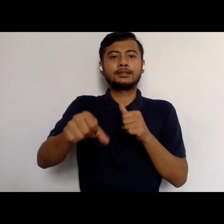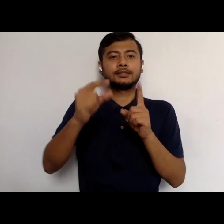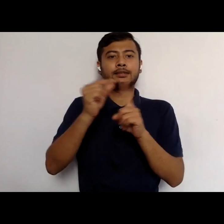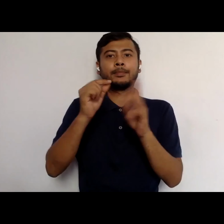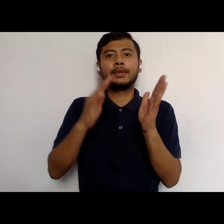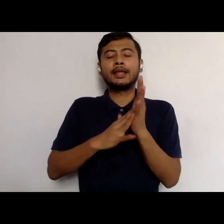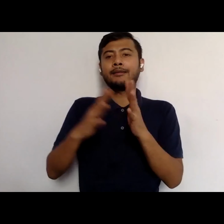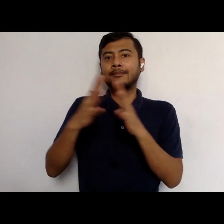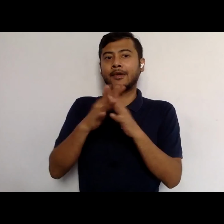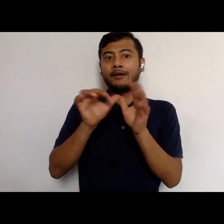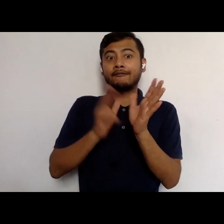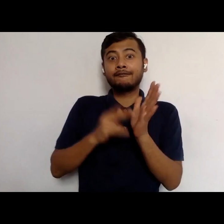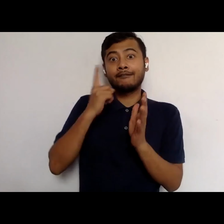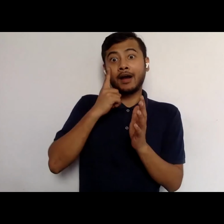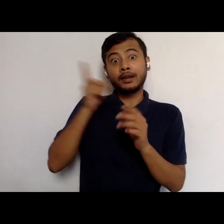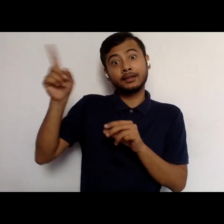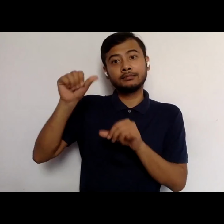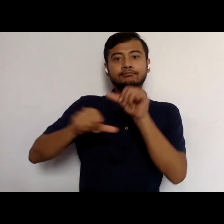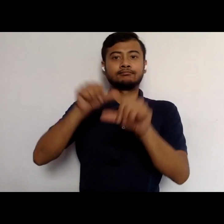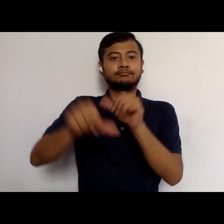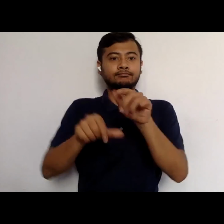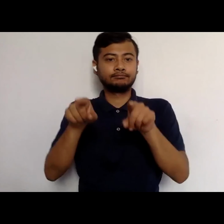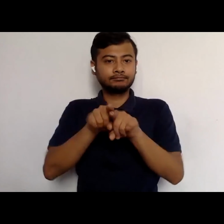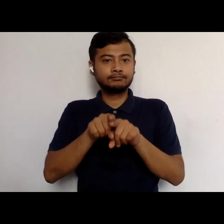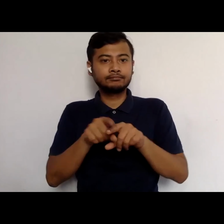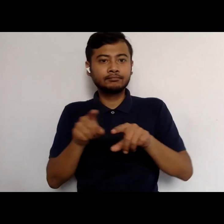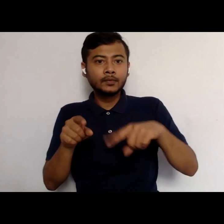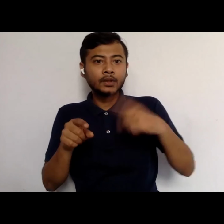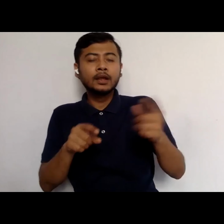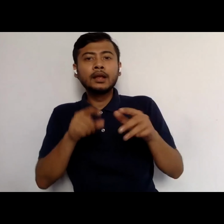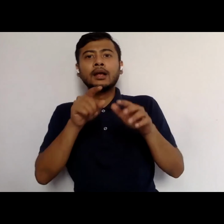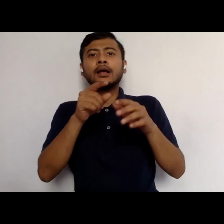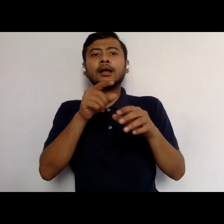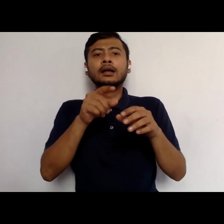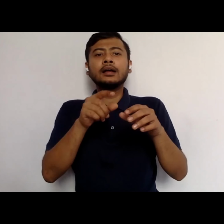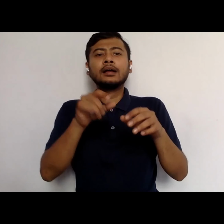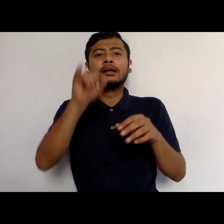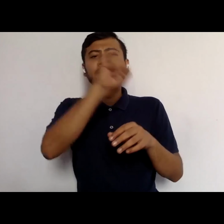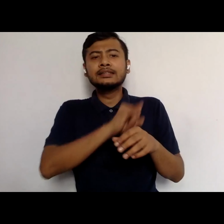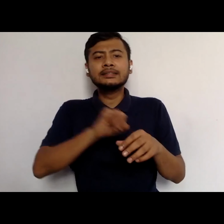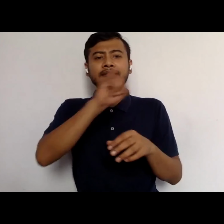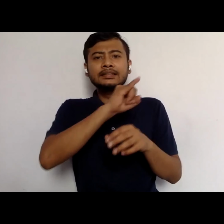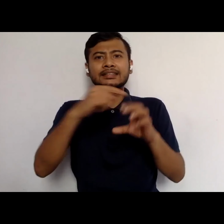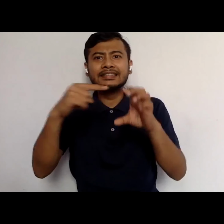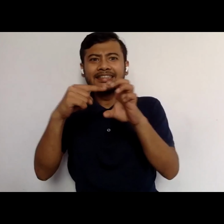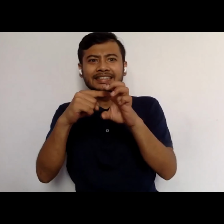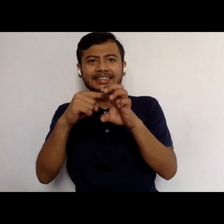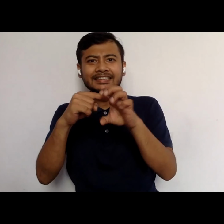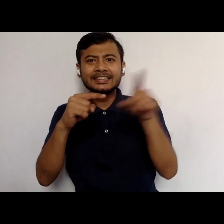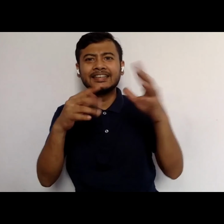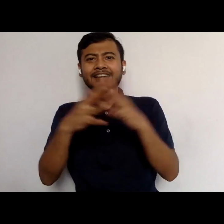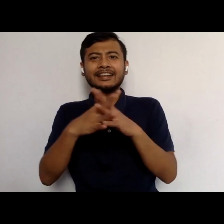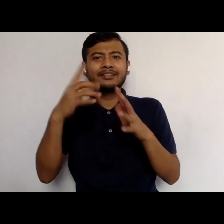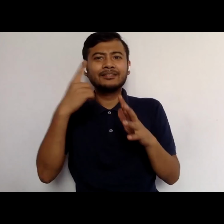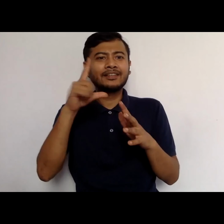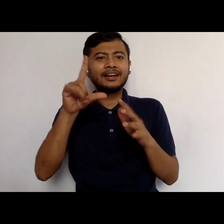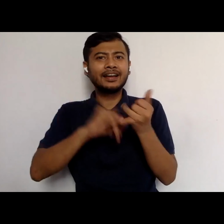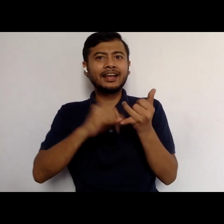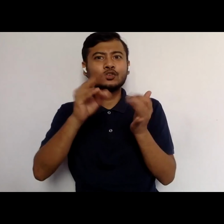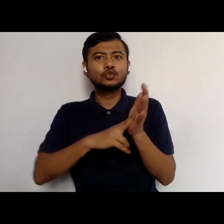Mr. Wilsell has explained the benefits of 6E. As and when the government of India identifies 6